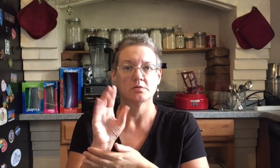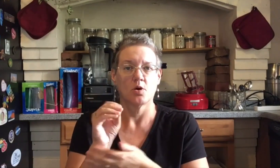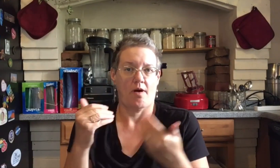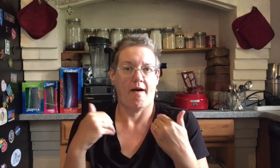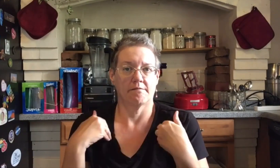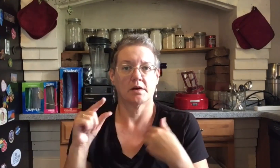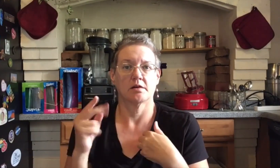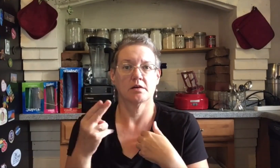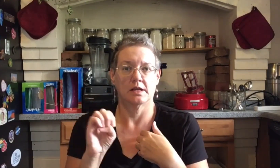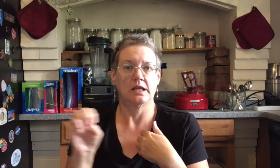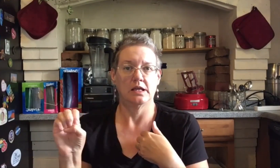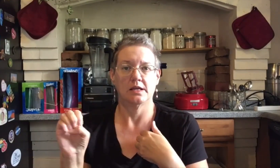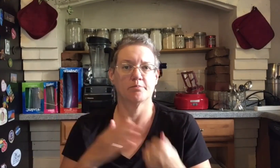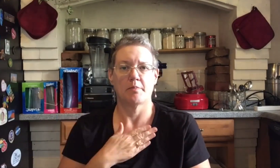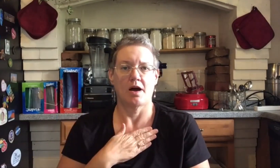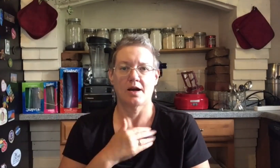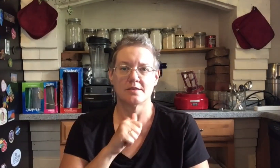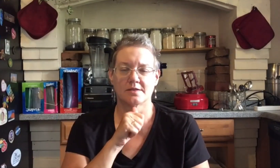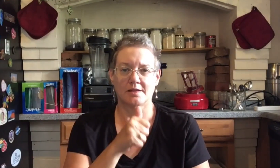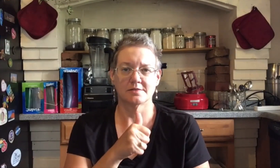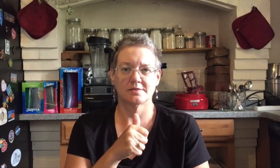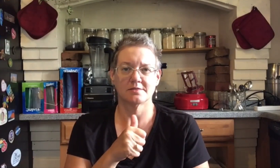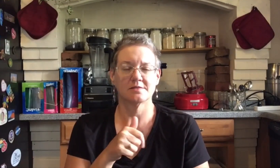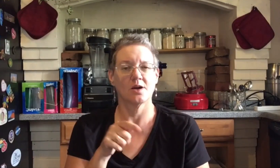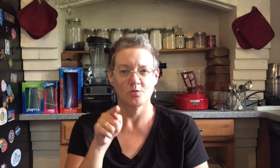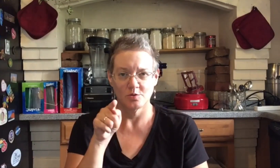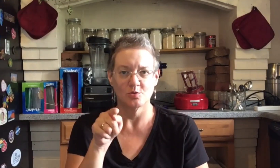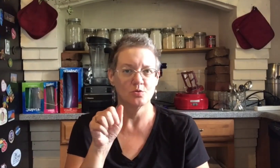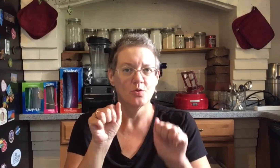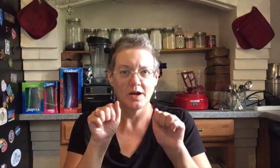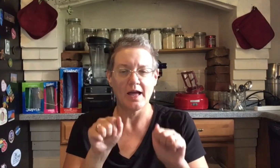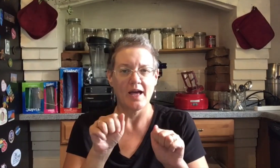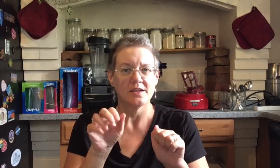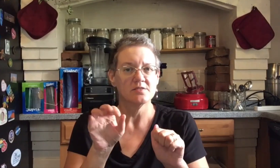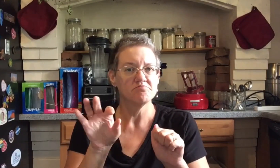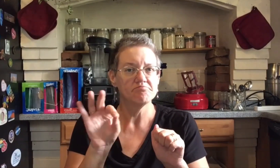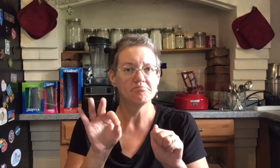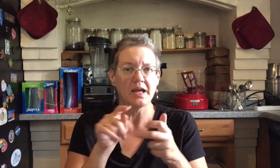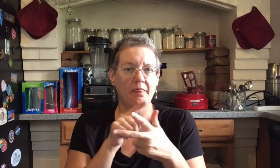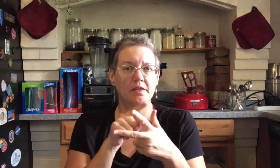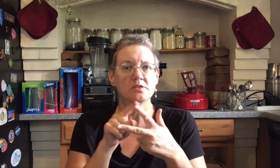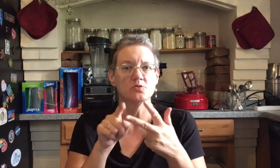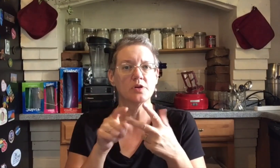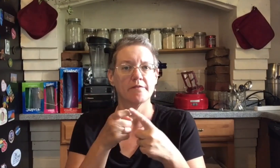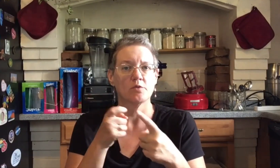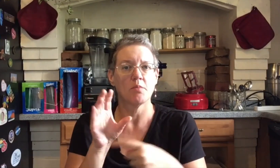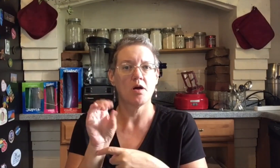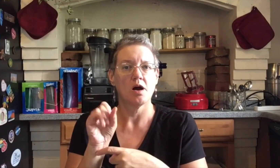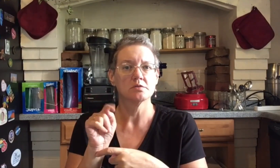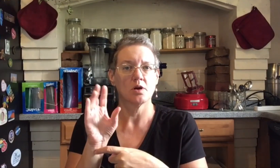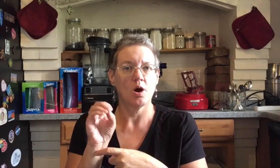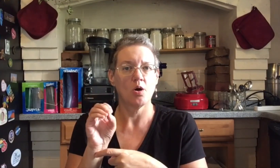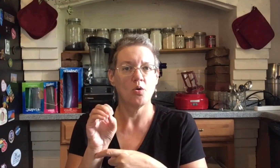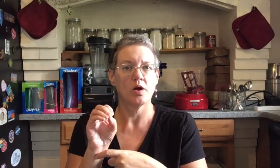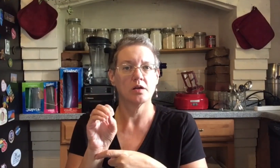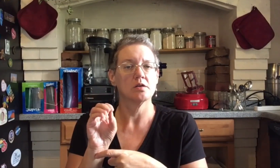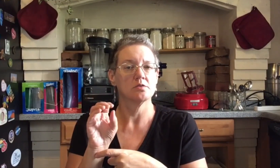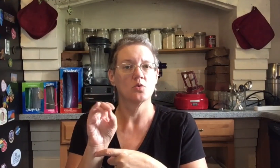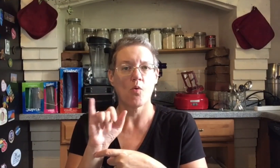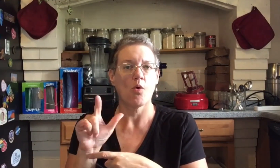Some Costco's have ghee, but mine doesn't. So you could pick any of those and have all your